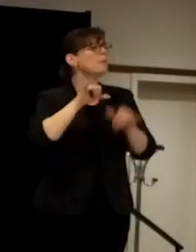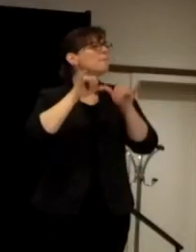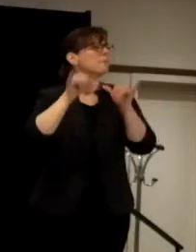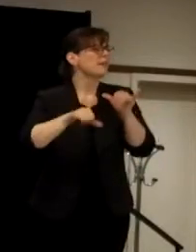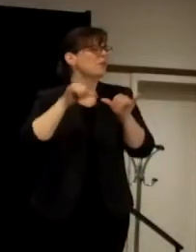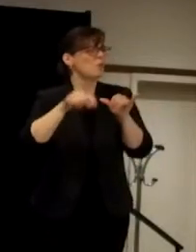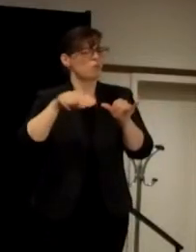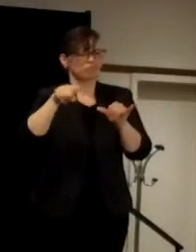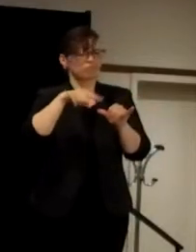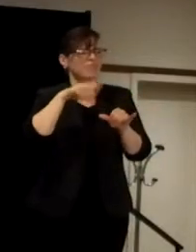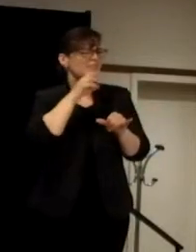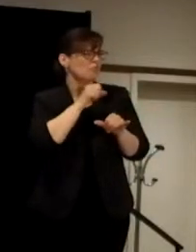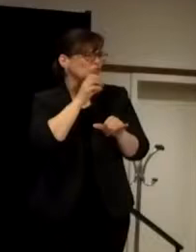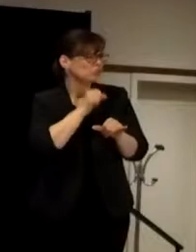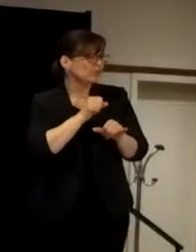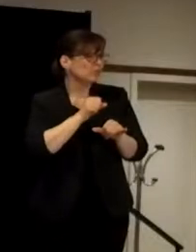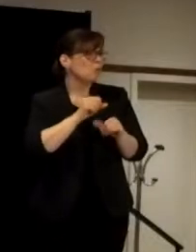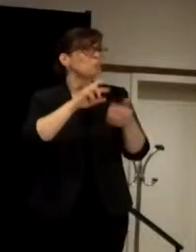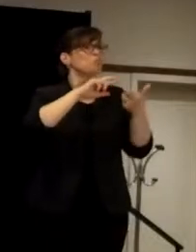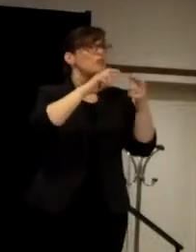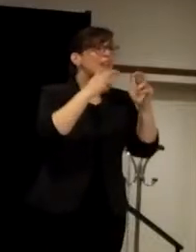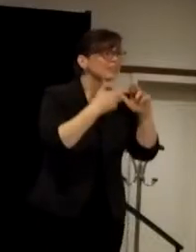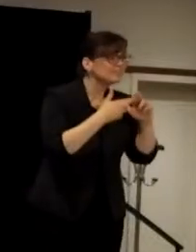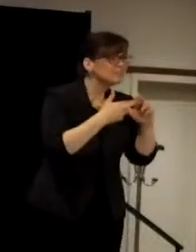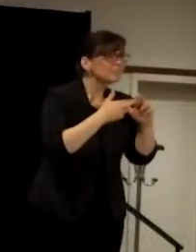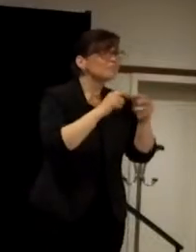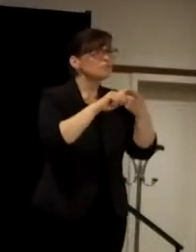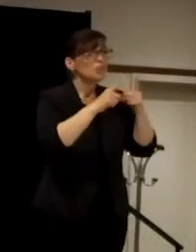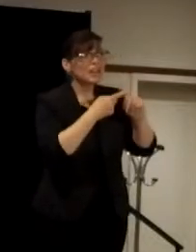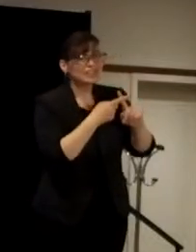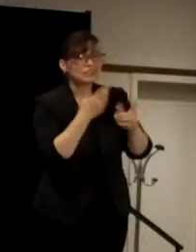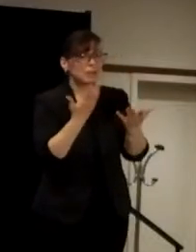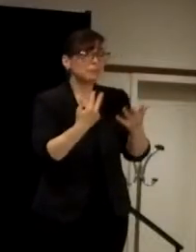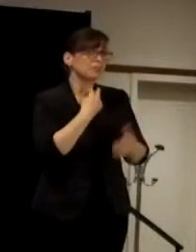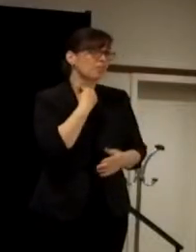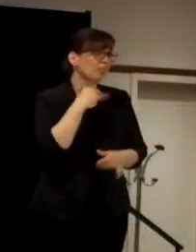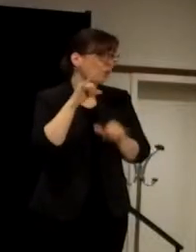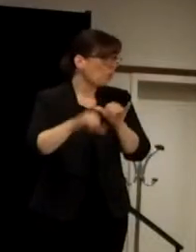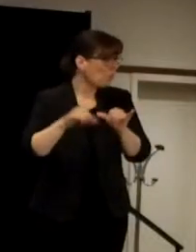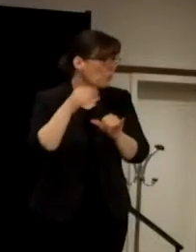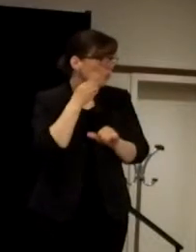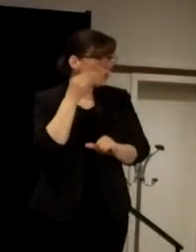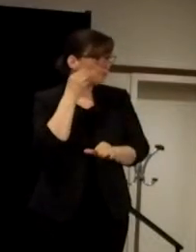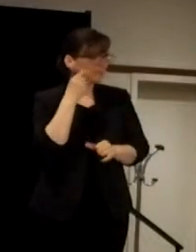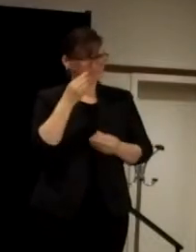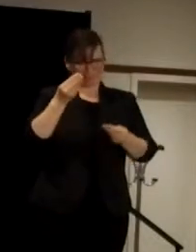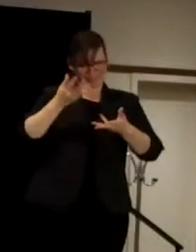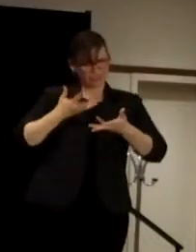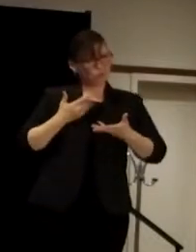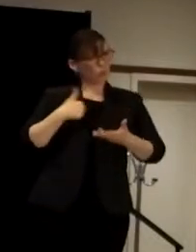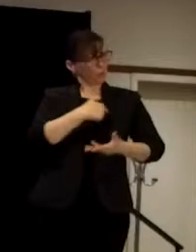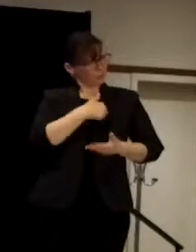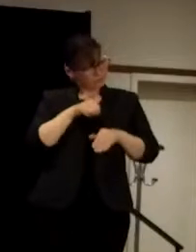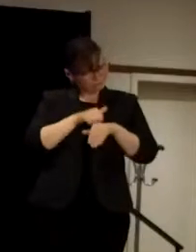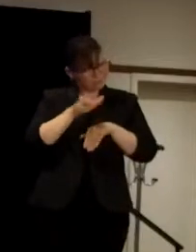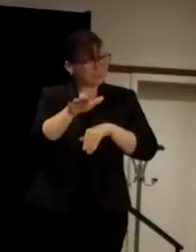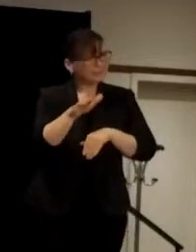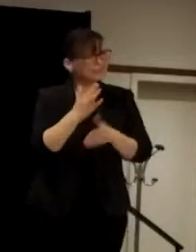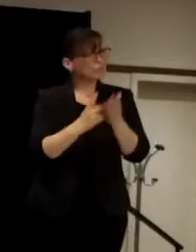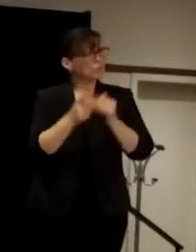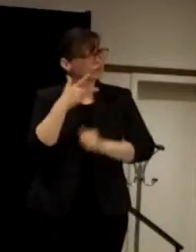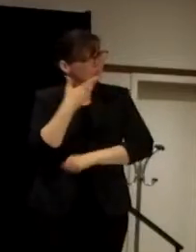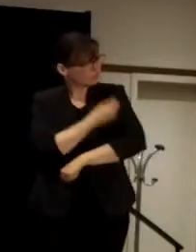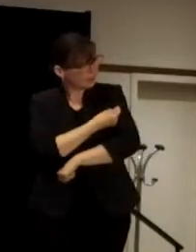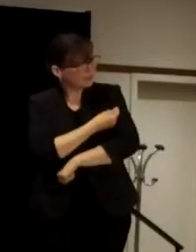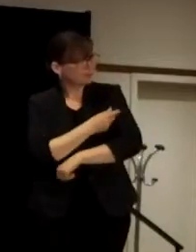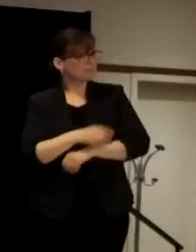relative or a loved one that wants the shot, they can send us an email and we will get them on the list and we'll get them out. I